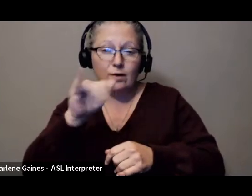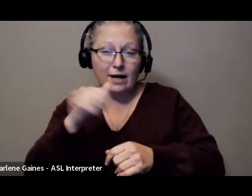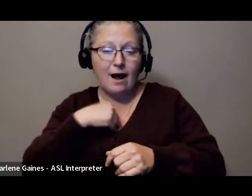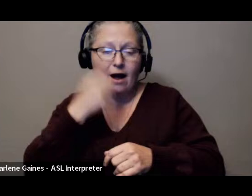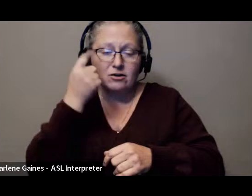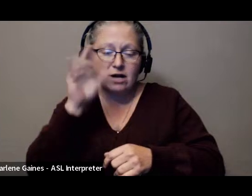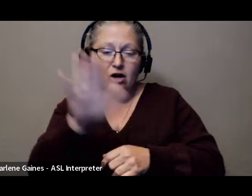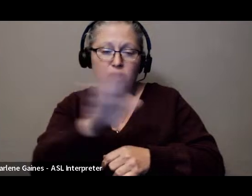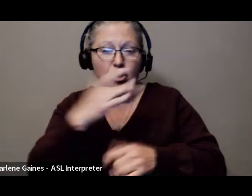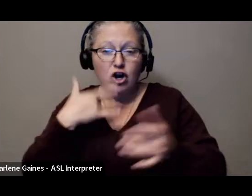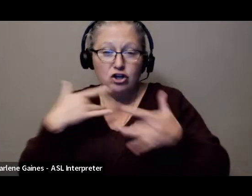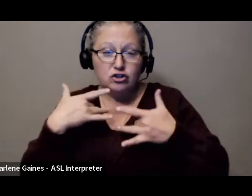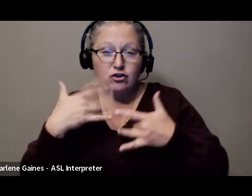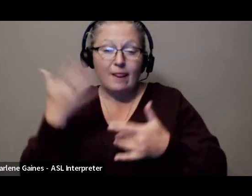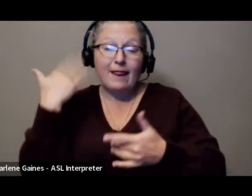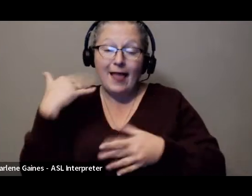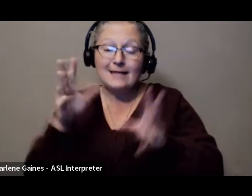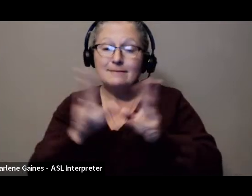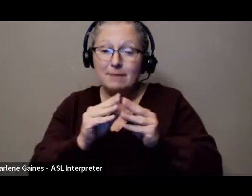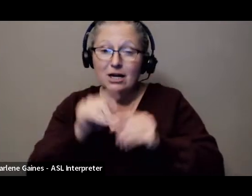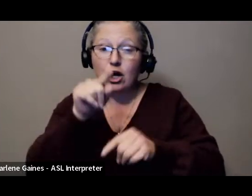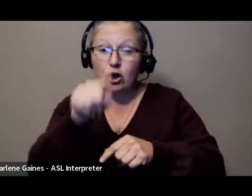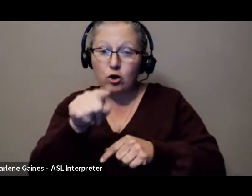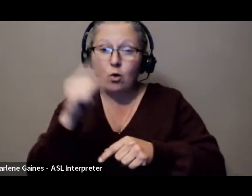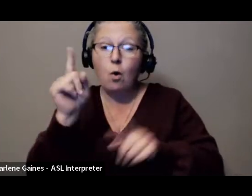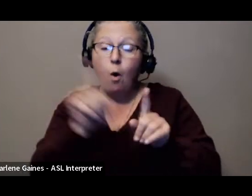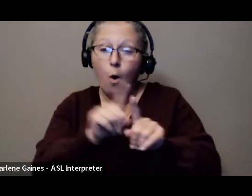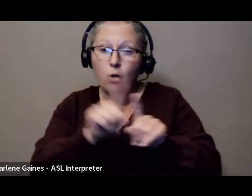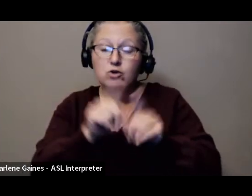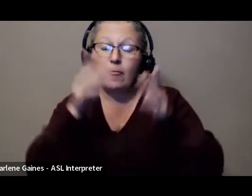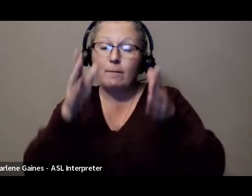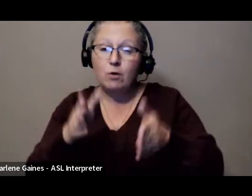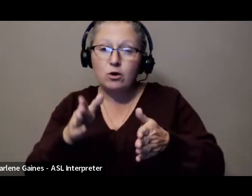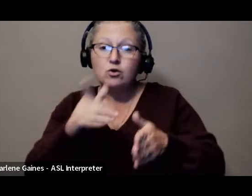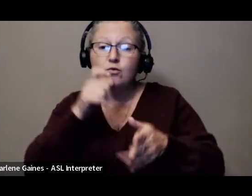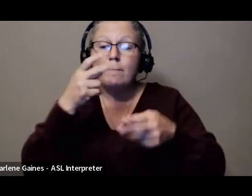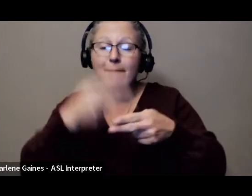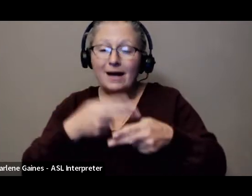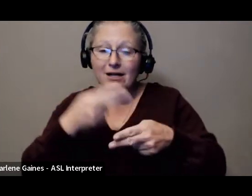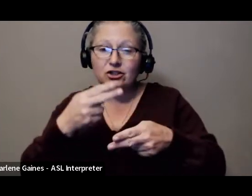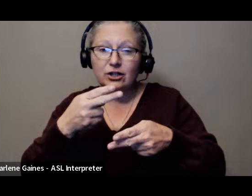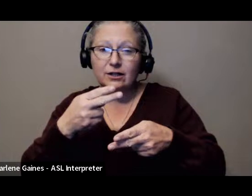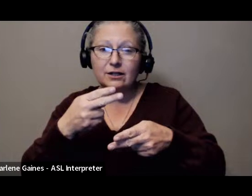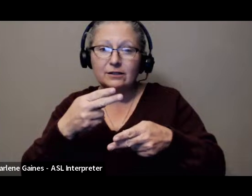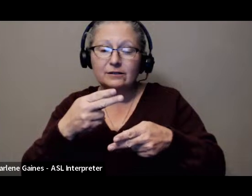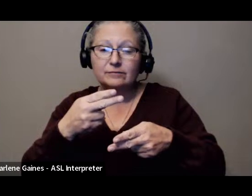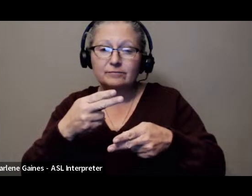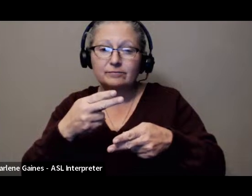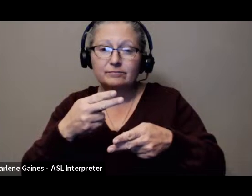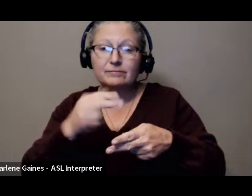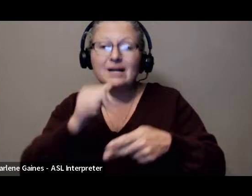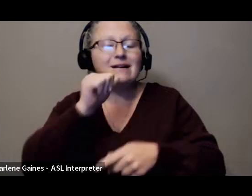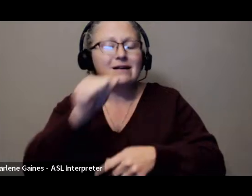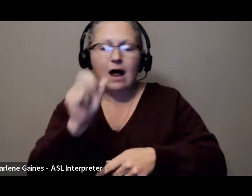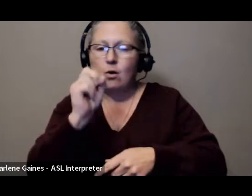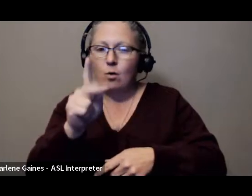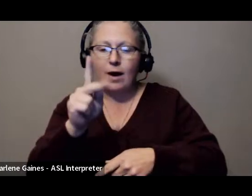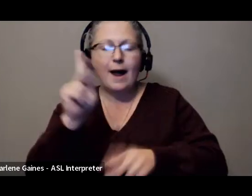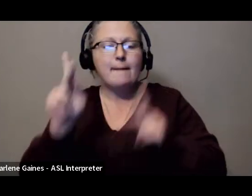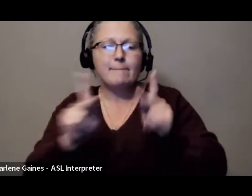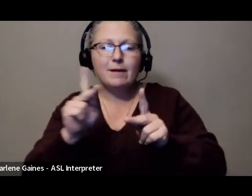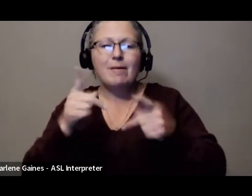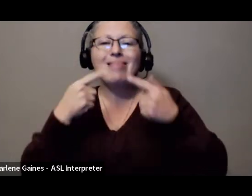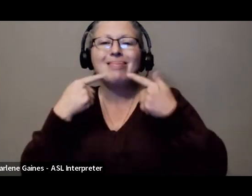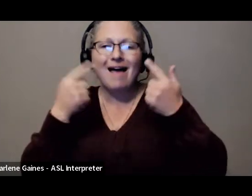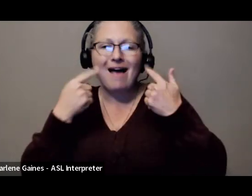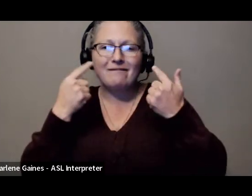your concern. In the last meeting, you were also the person who mentioned that it is not okay that people are